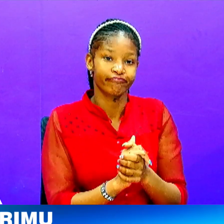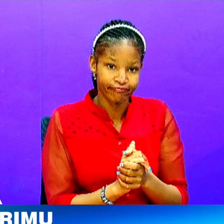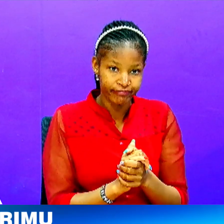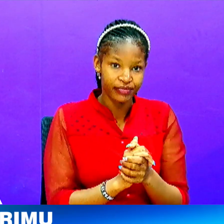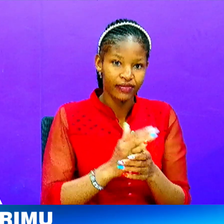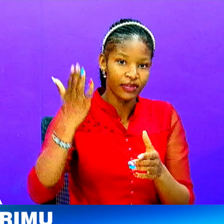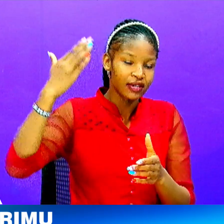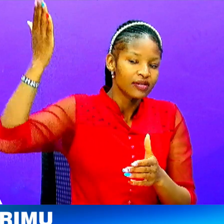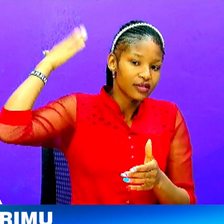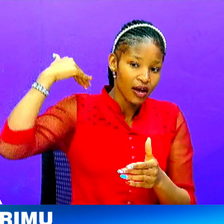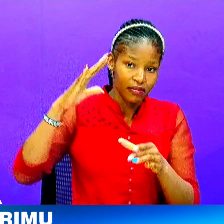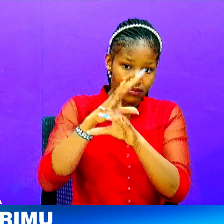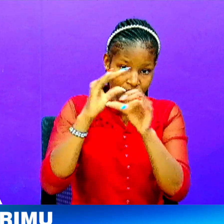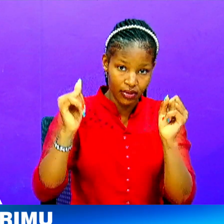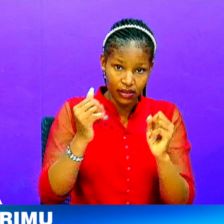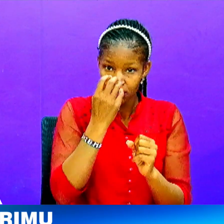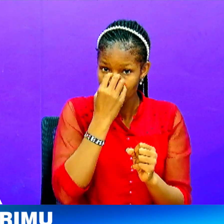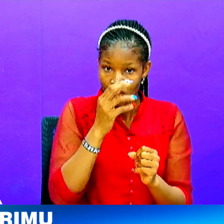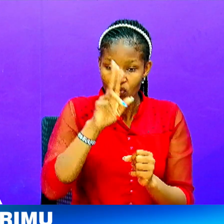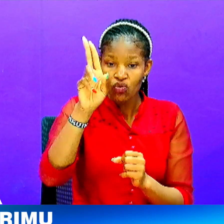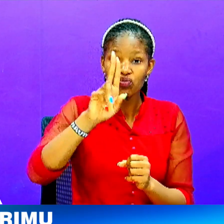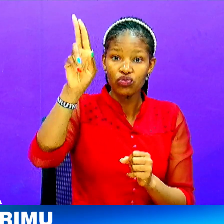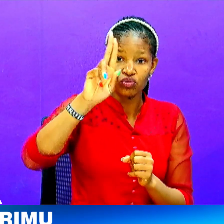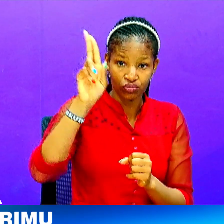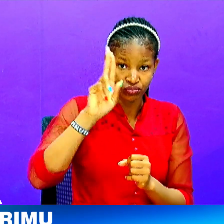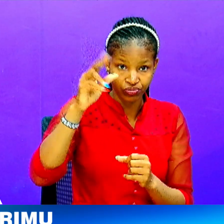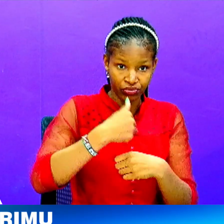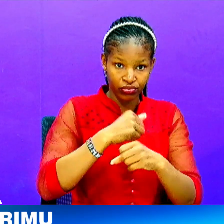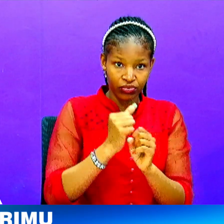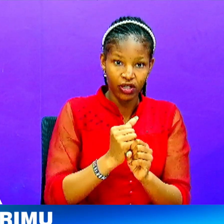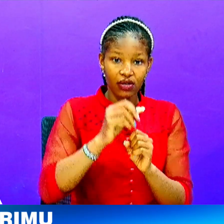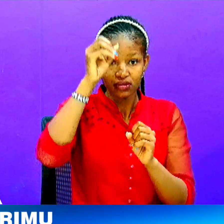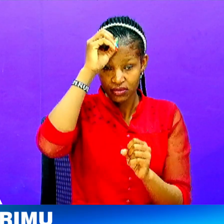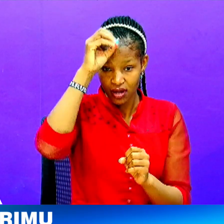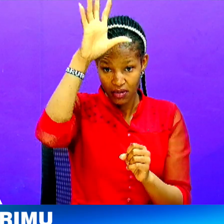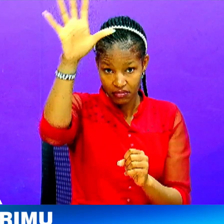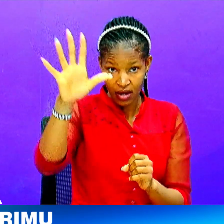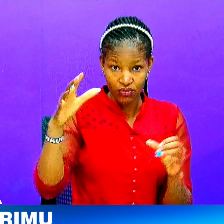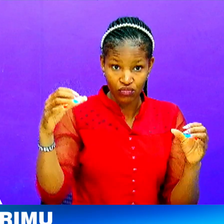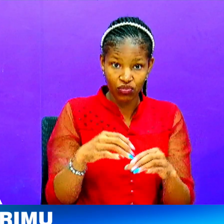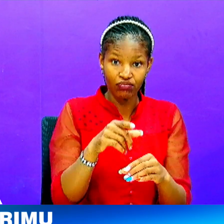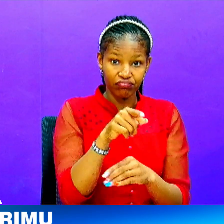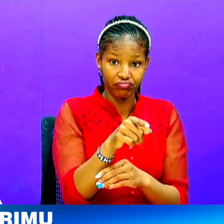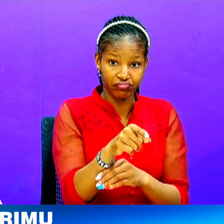voicing Irene Chebut. Let's focus on our news. Former President Uhuru Kenyatta made surprise appearance at